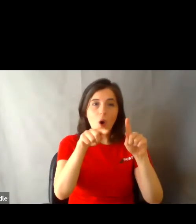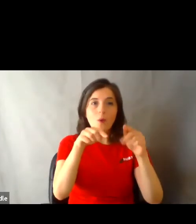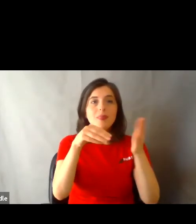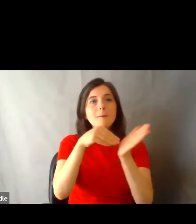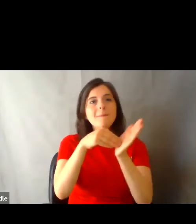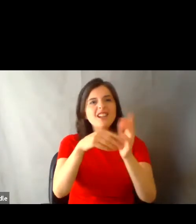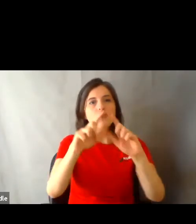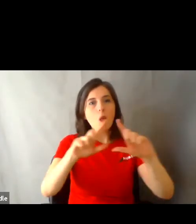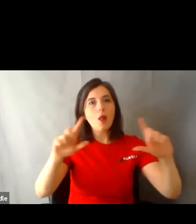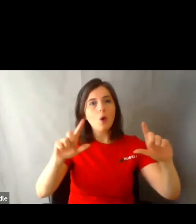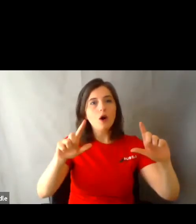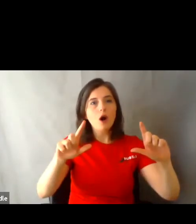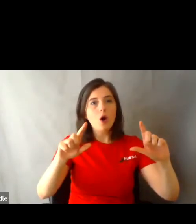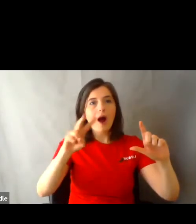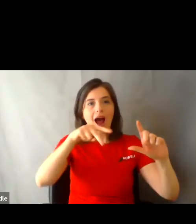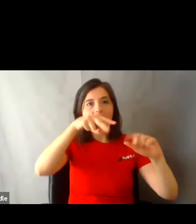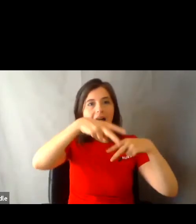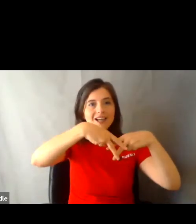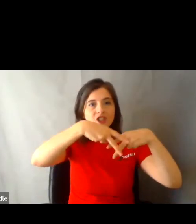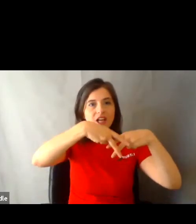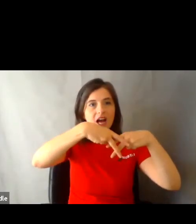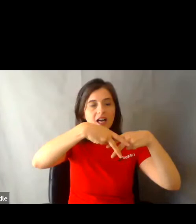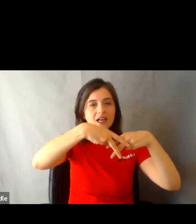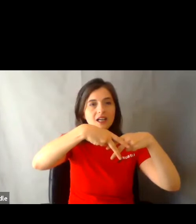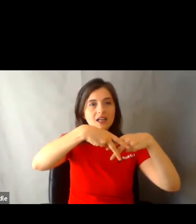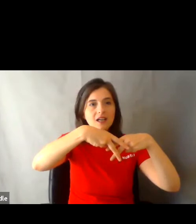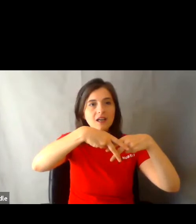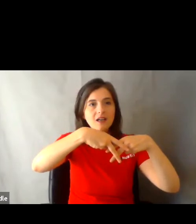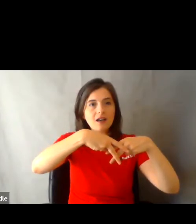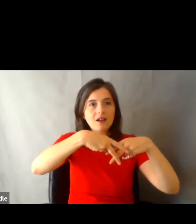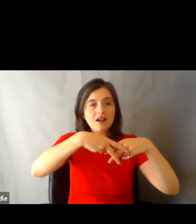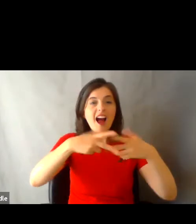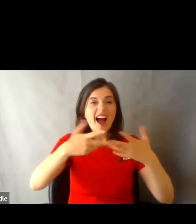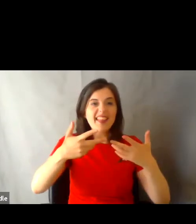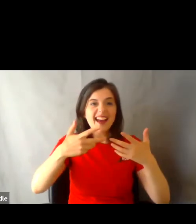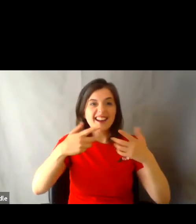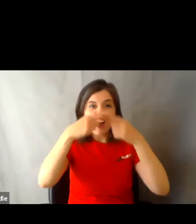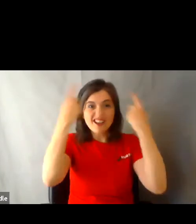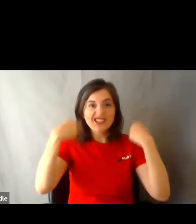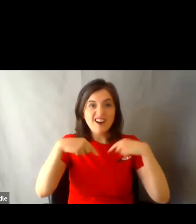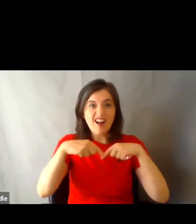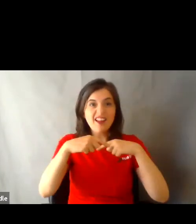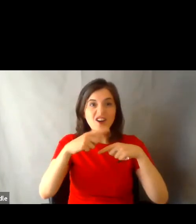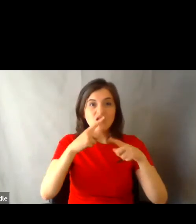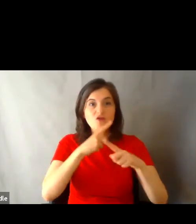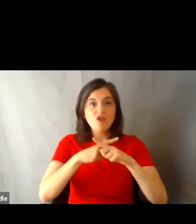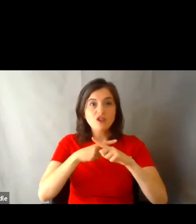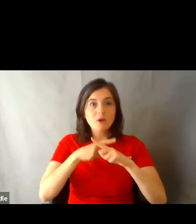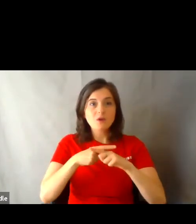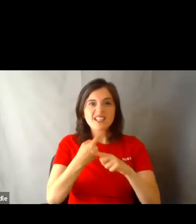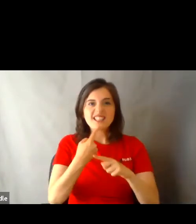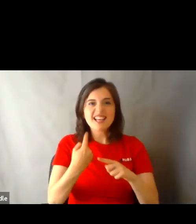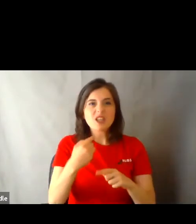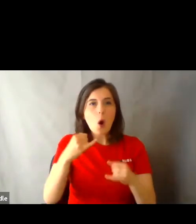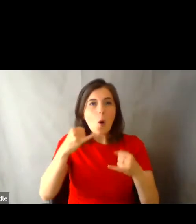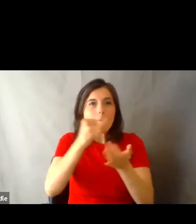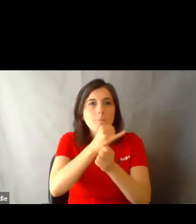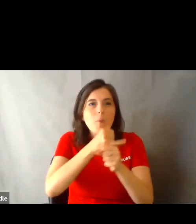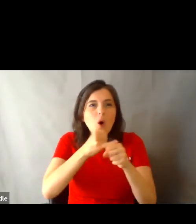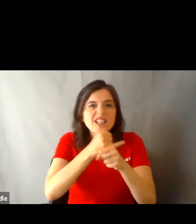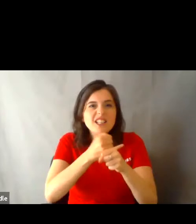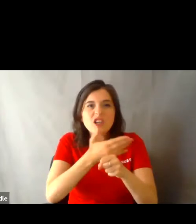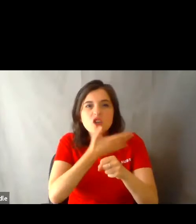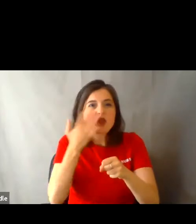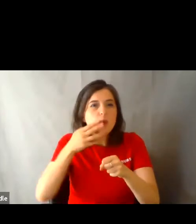logo, the hashtag, a skull and crossbones, and it says, "Poison, do not read."